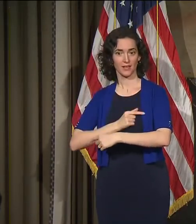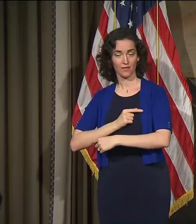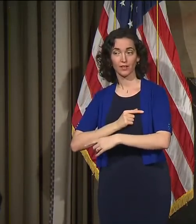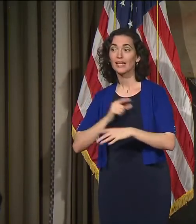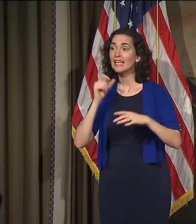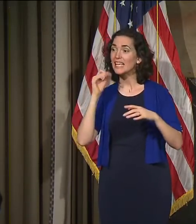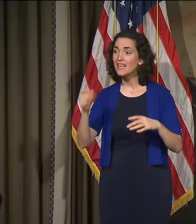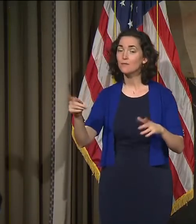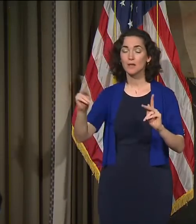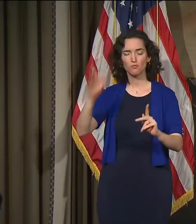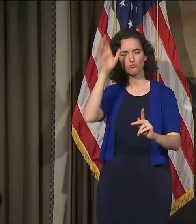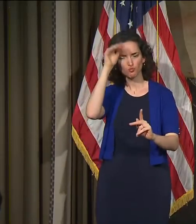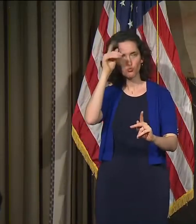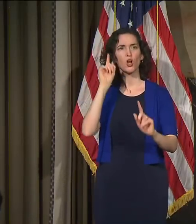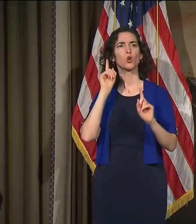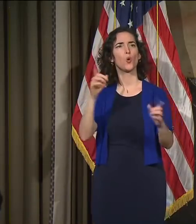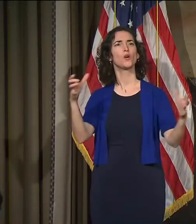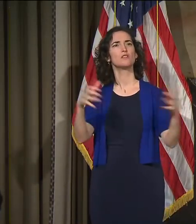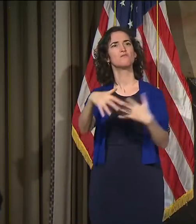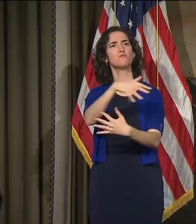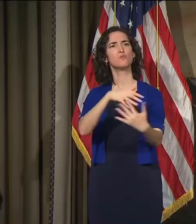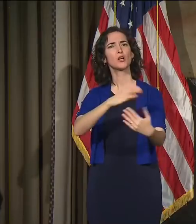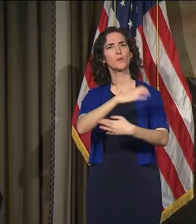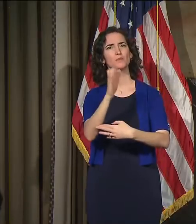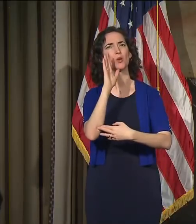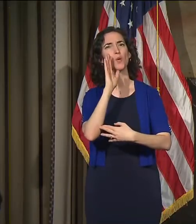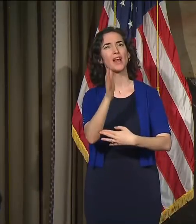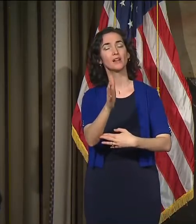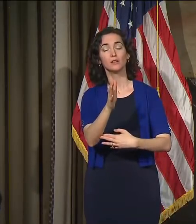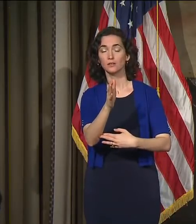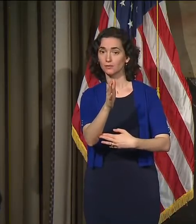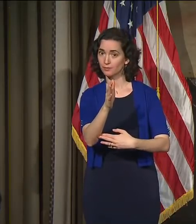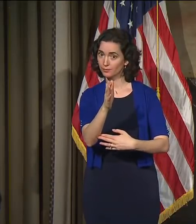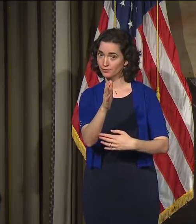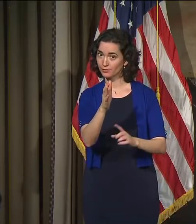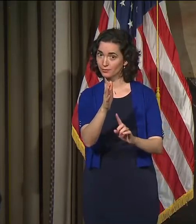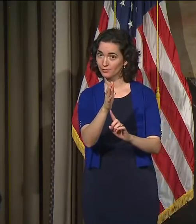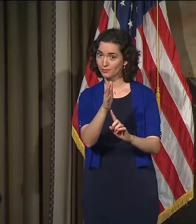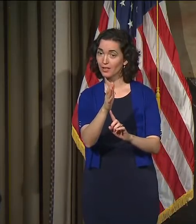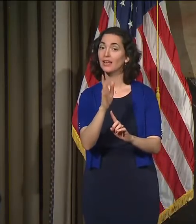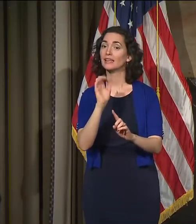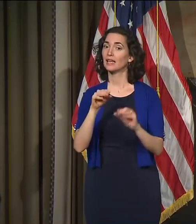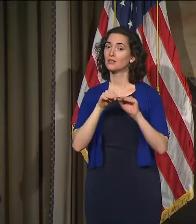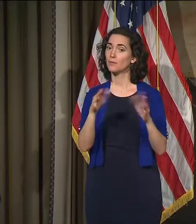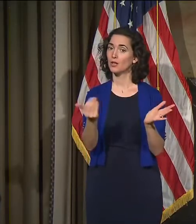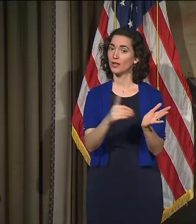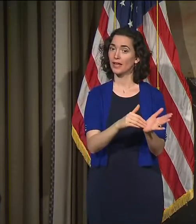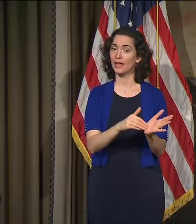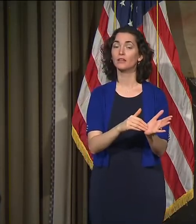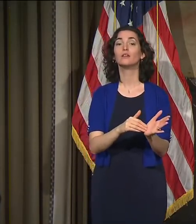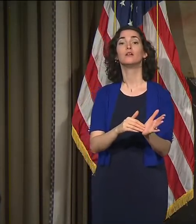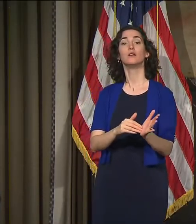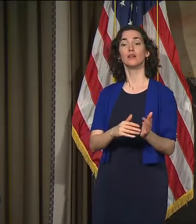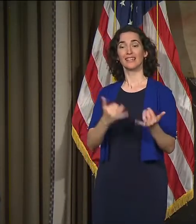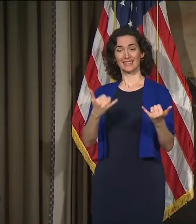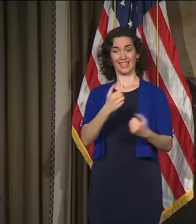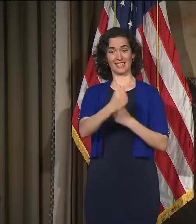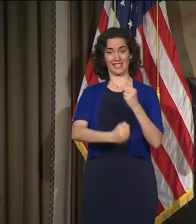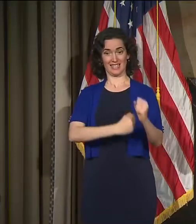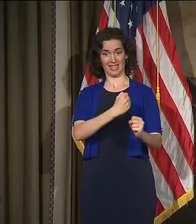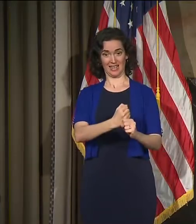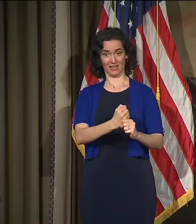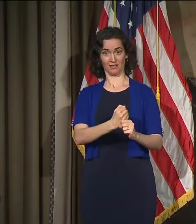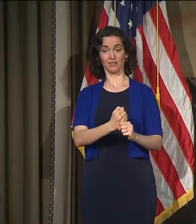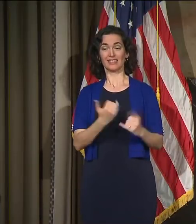yet again. And there will be families gathering at Christmas who will not have a loved one there because of that strategy that was